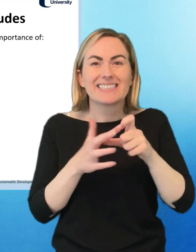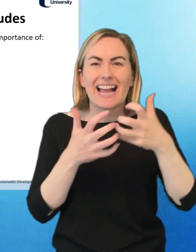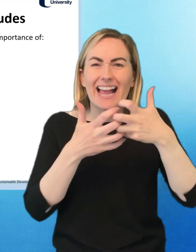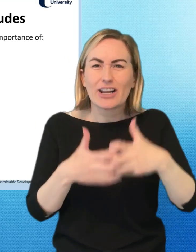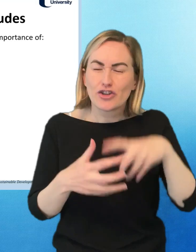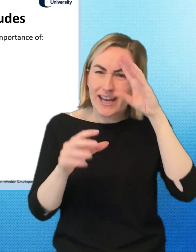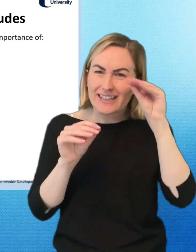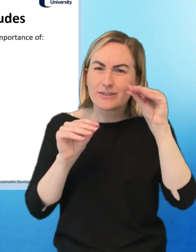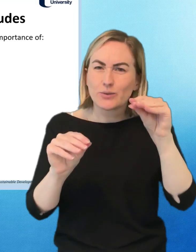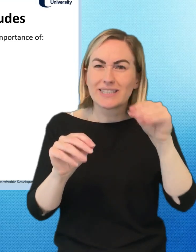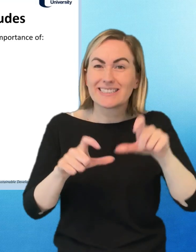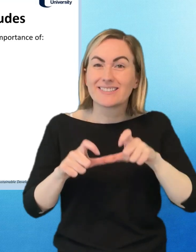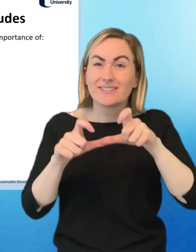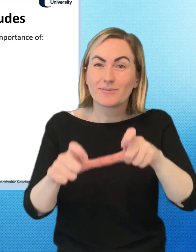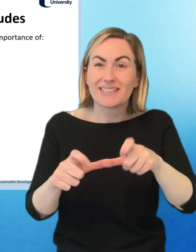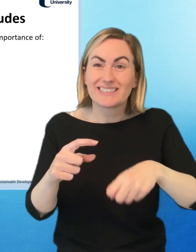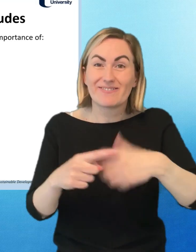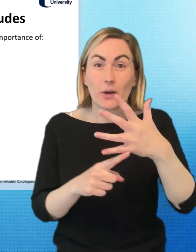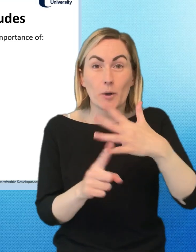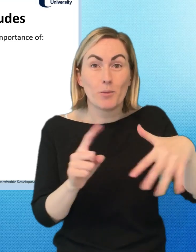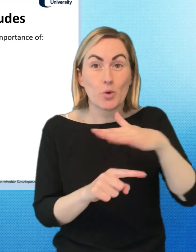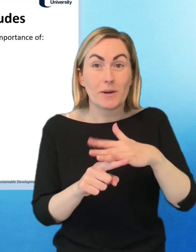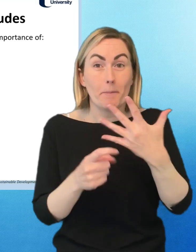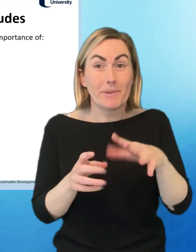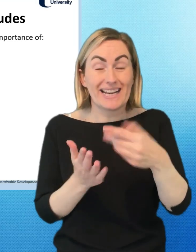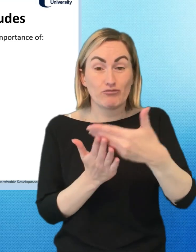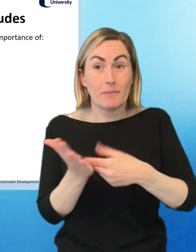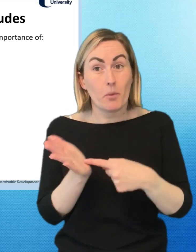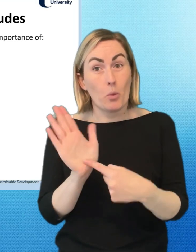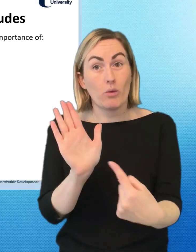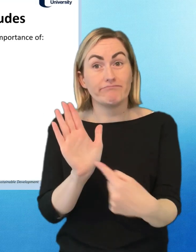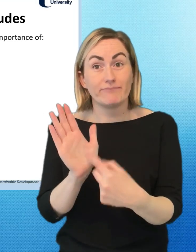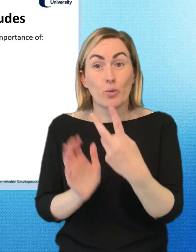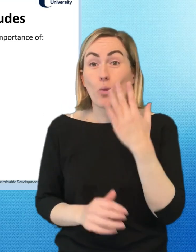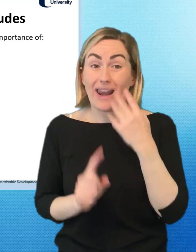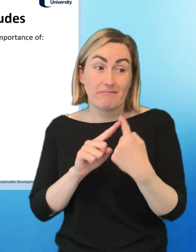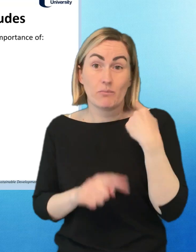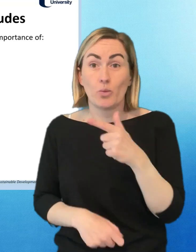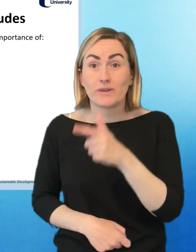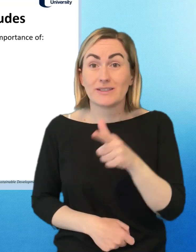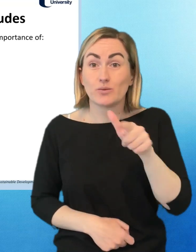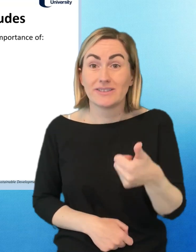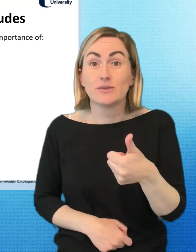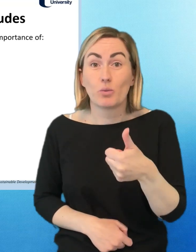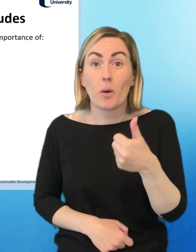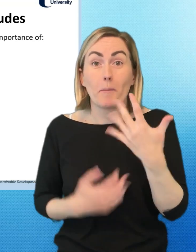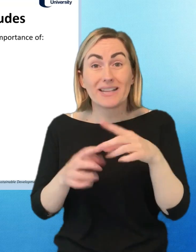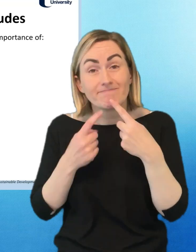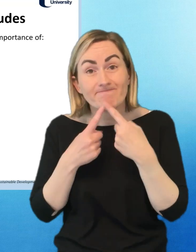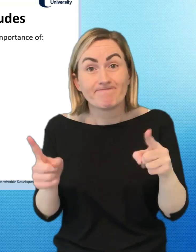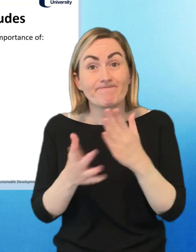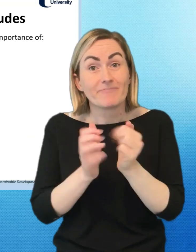for Sustainable Development community highlighted some of these in a recent report in 2021. The idea of